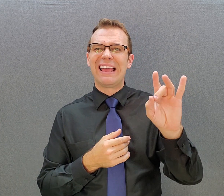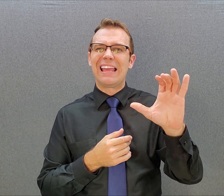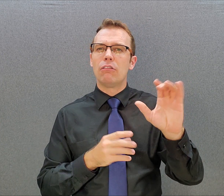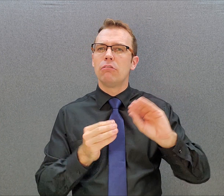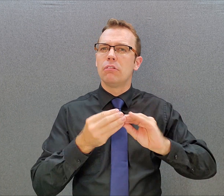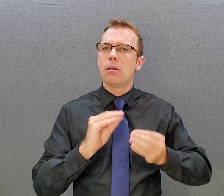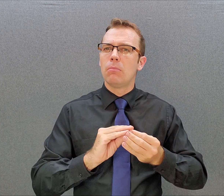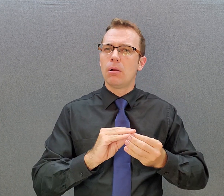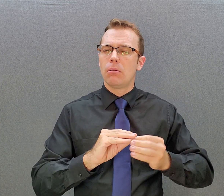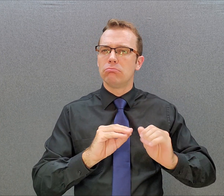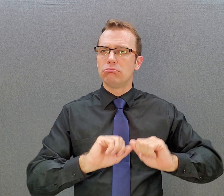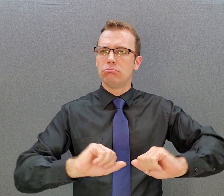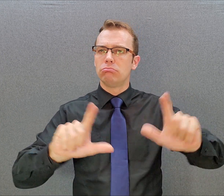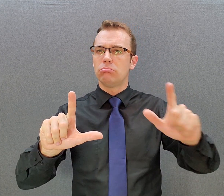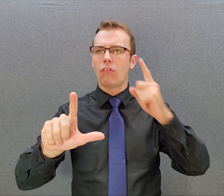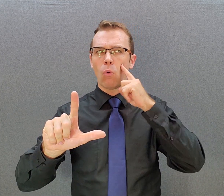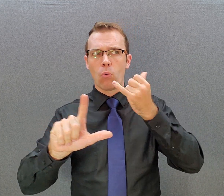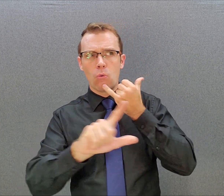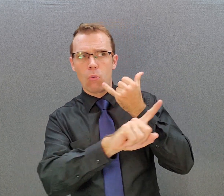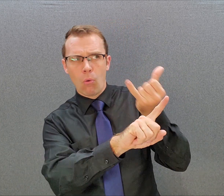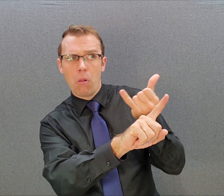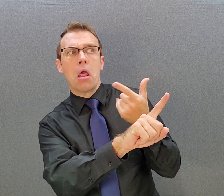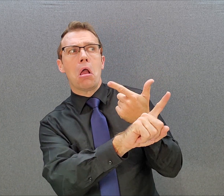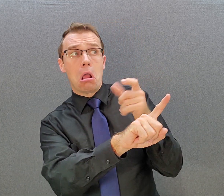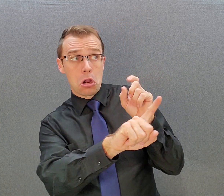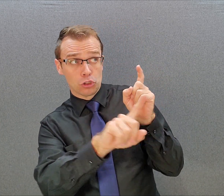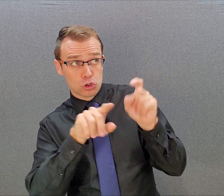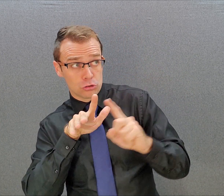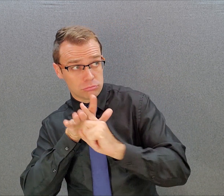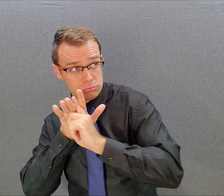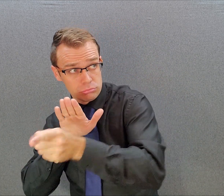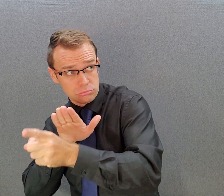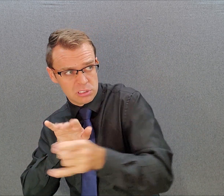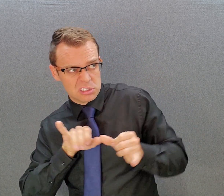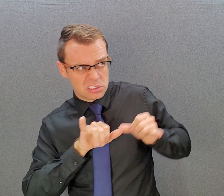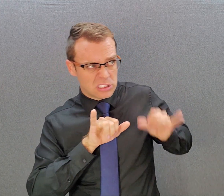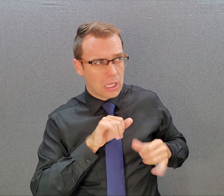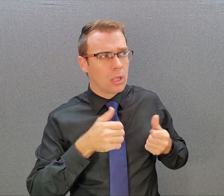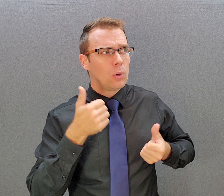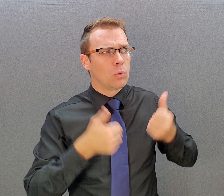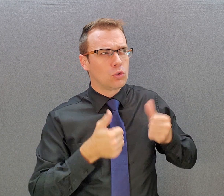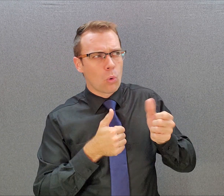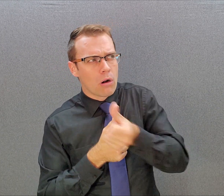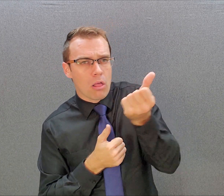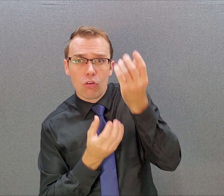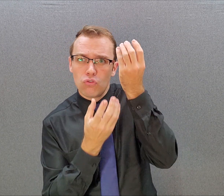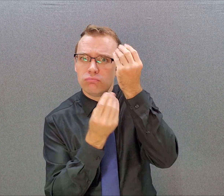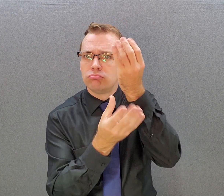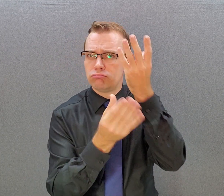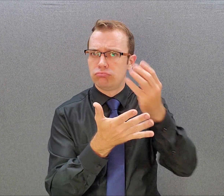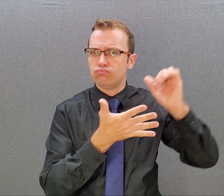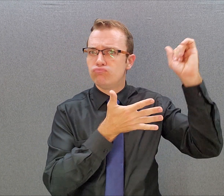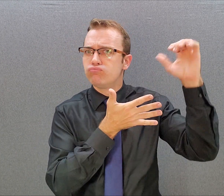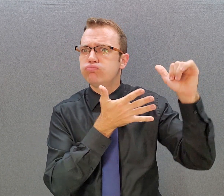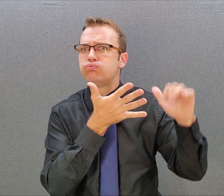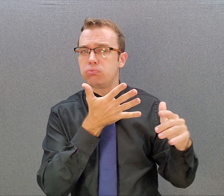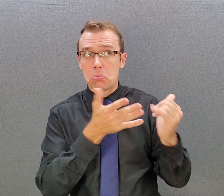numbers to call to find out whether or not to evacuate or to provide additional emergency information or